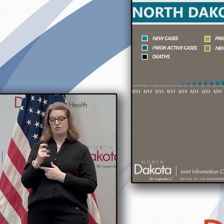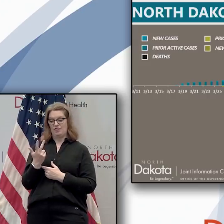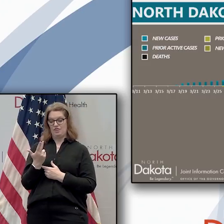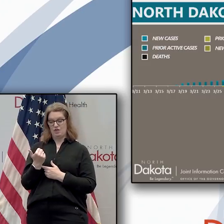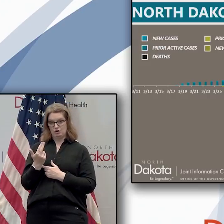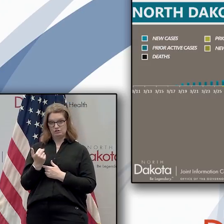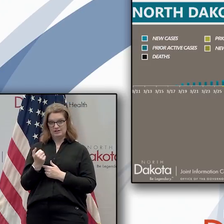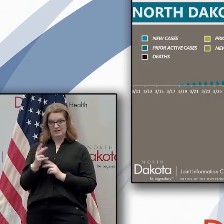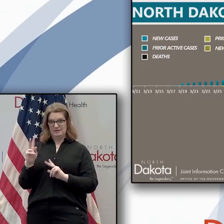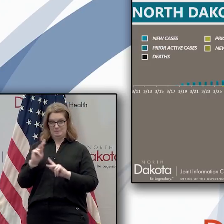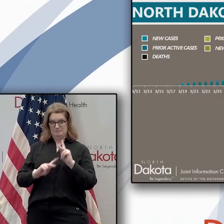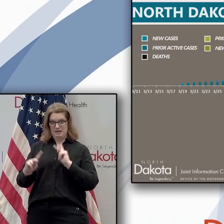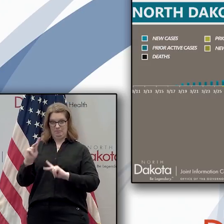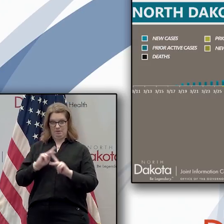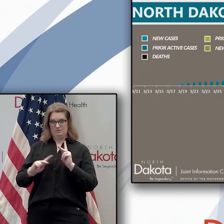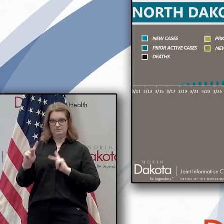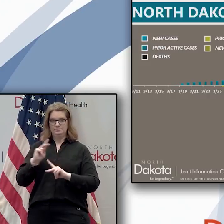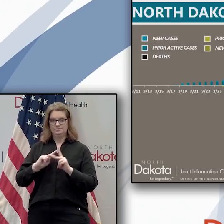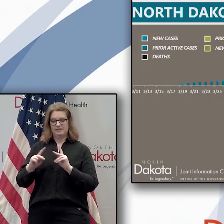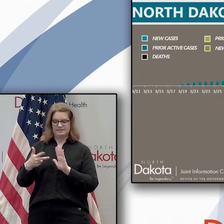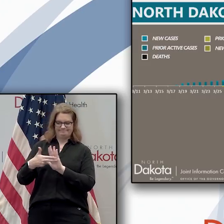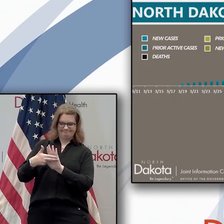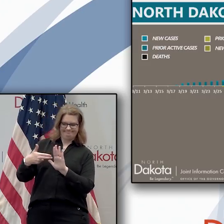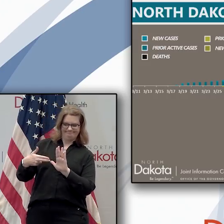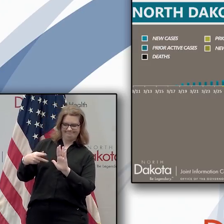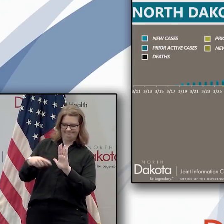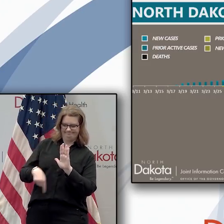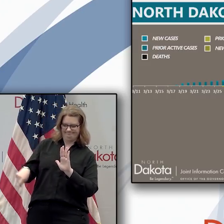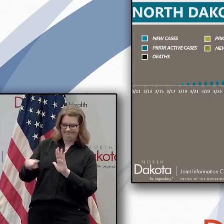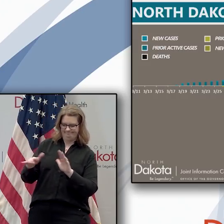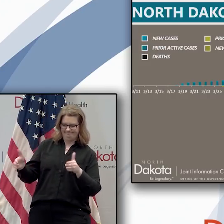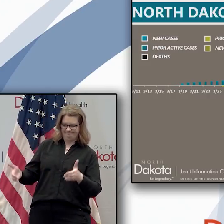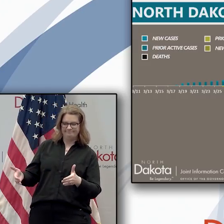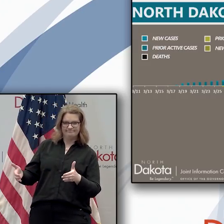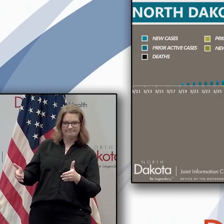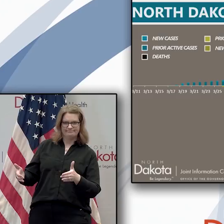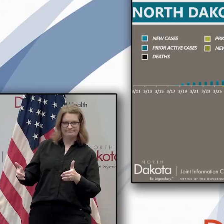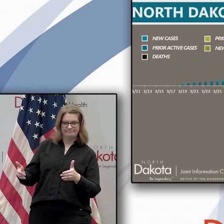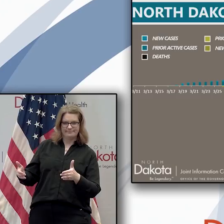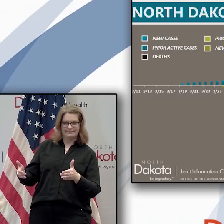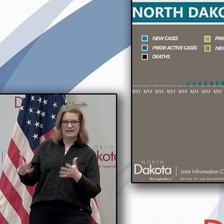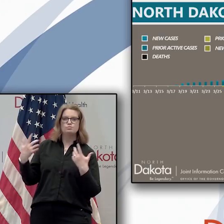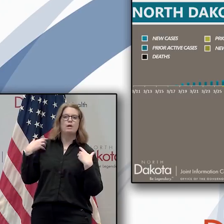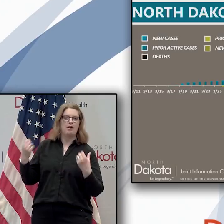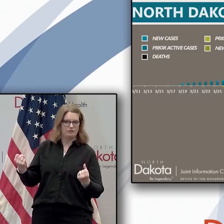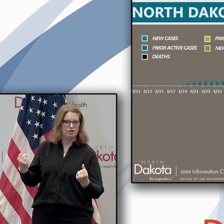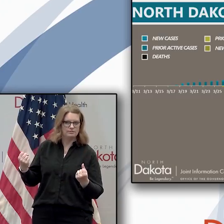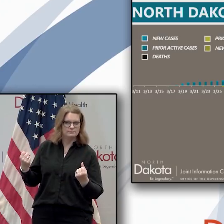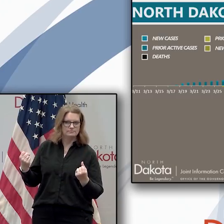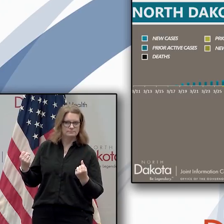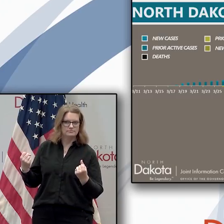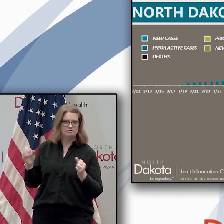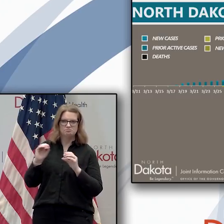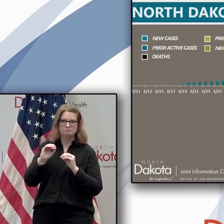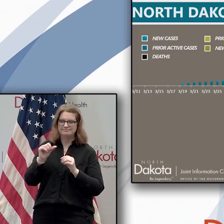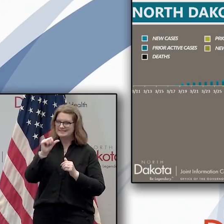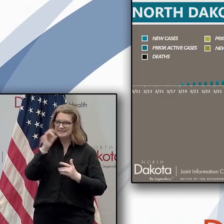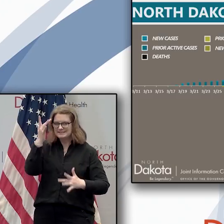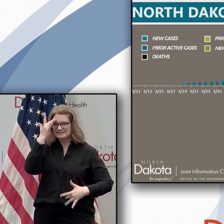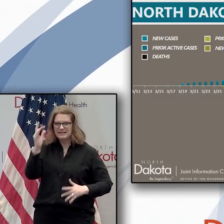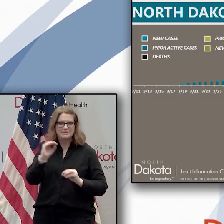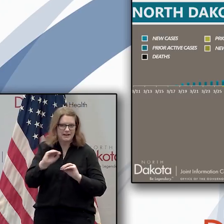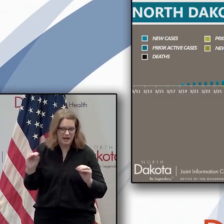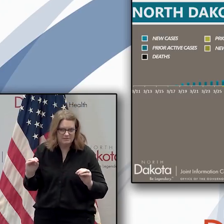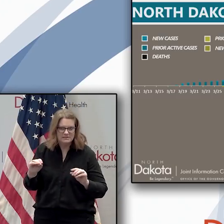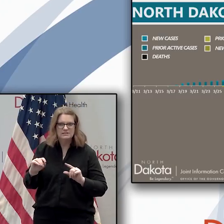113 individuals were designated and entered yesterday as recovered. And I'm sure that some of